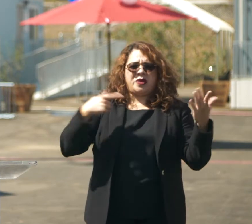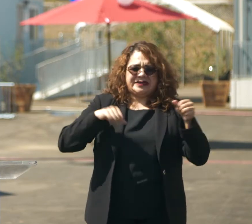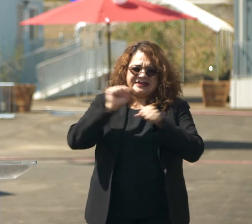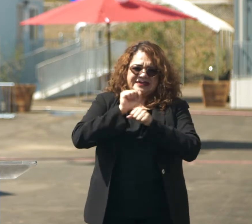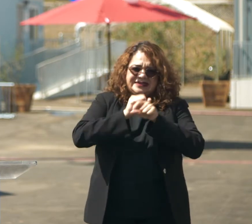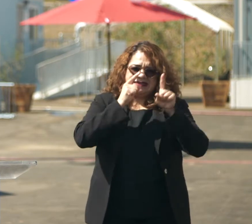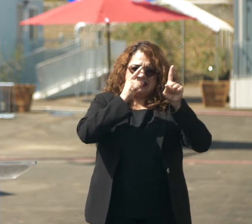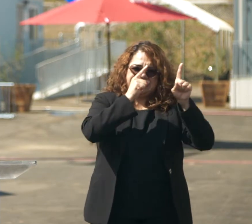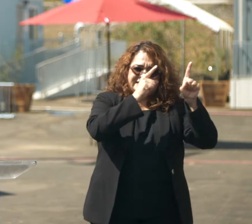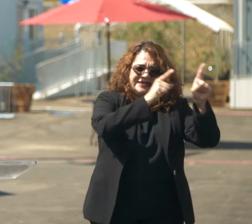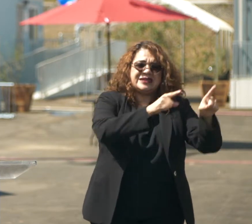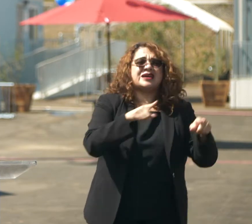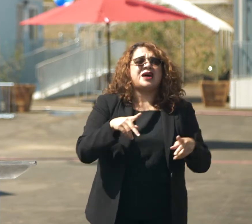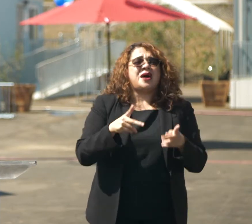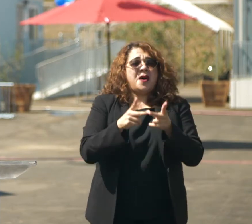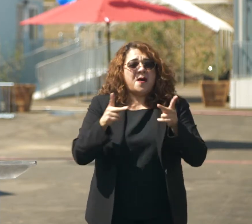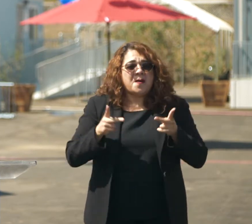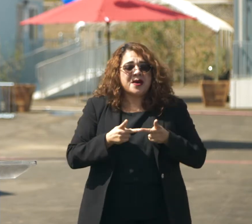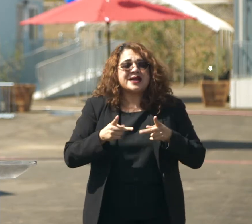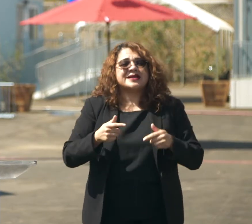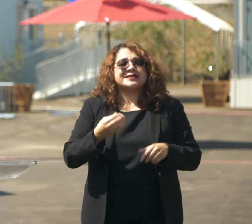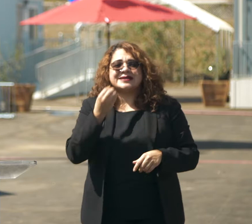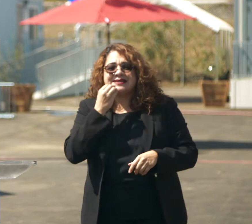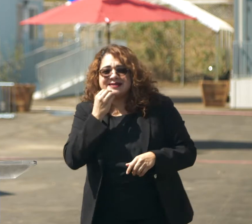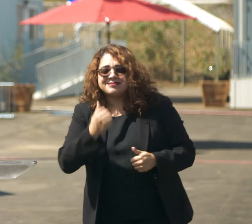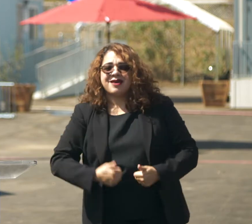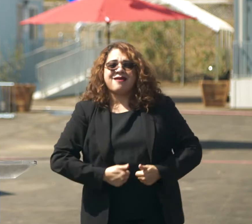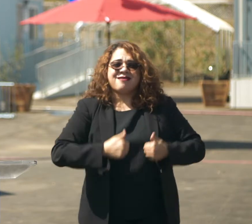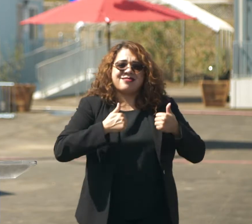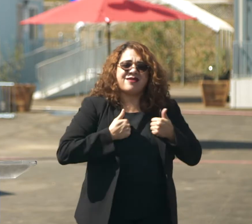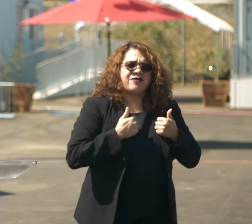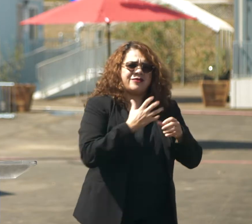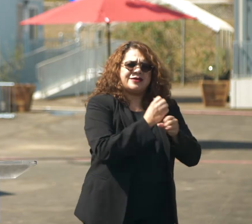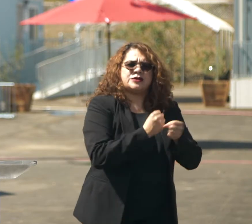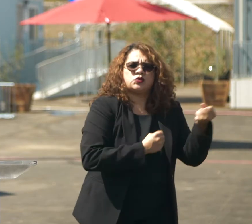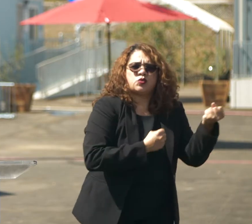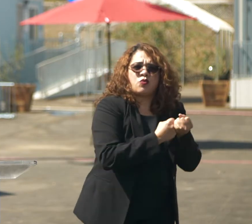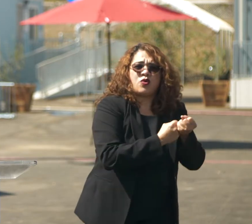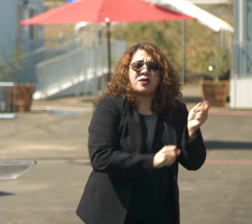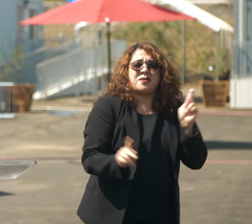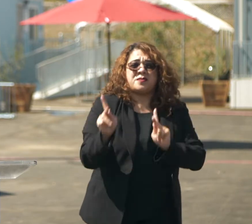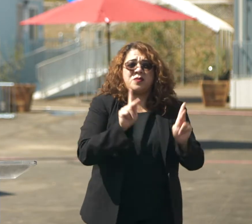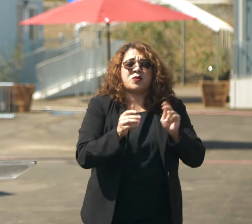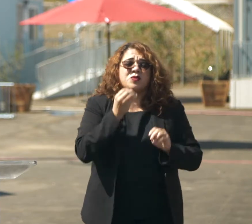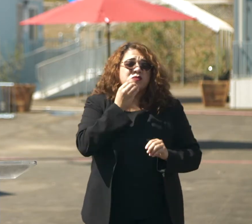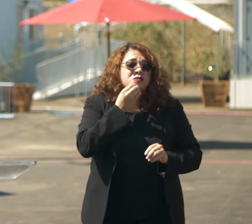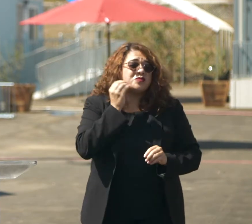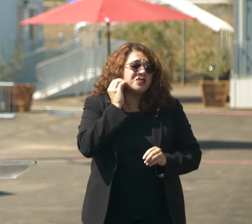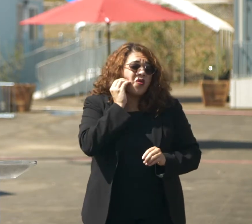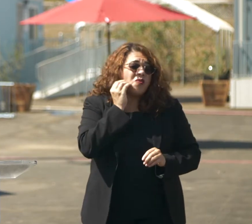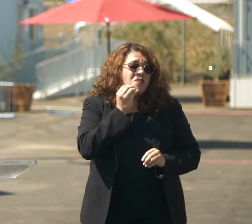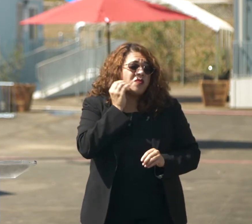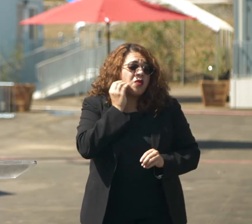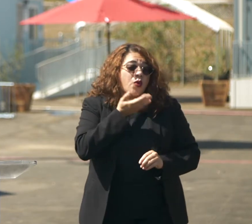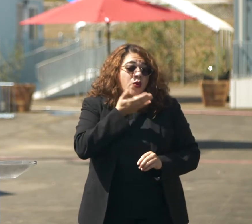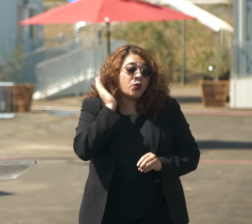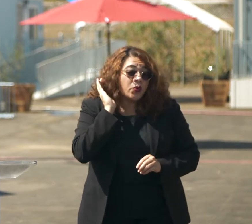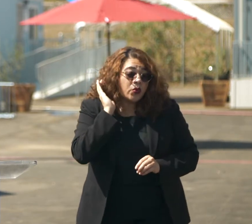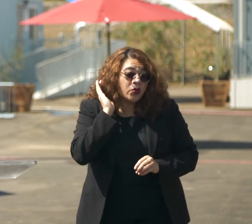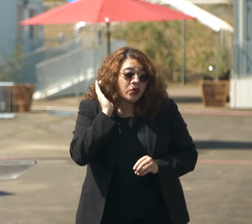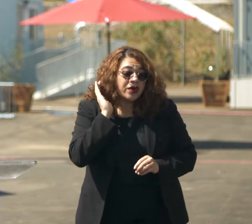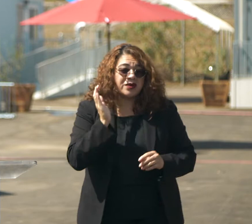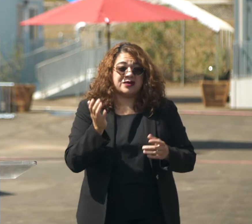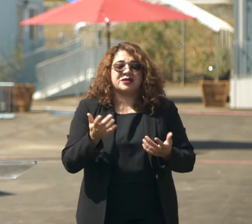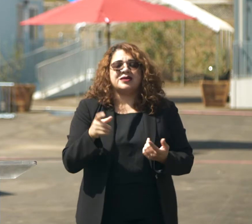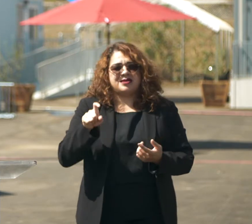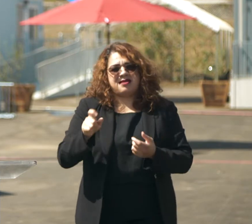eat, and to get assistance is important in our city. People experiencing homelessness need our help, and more than ever in this COVID